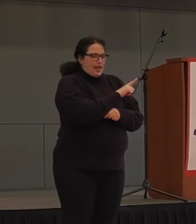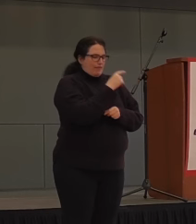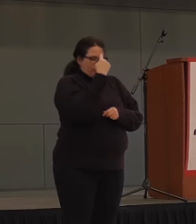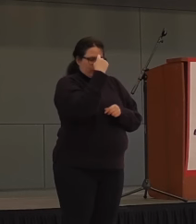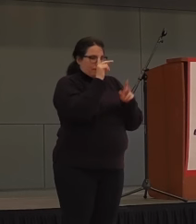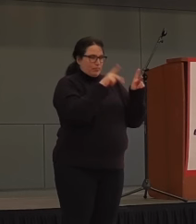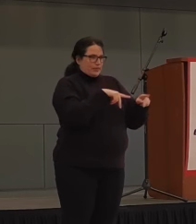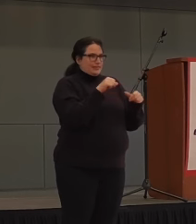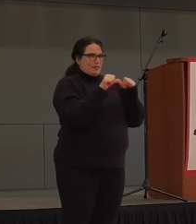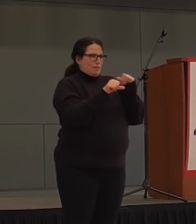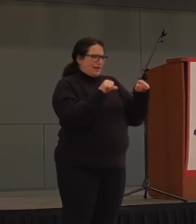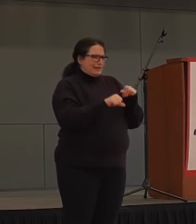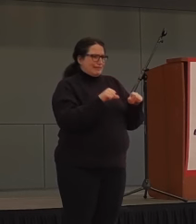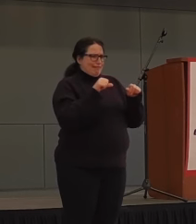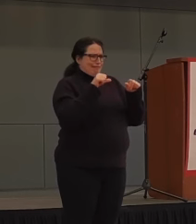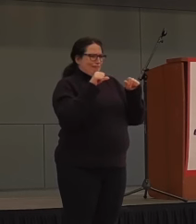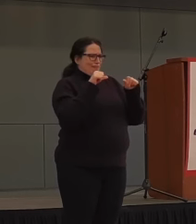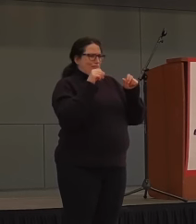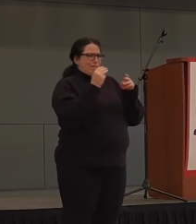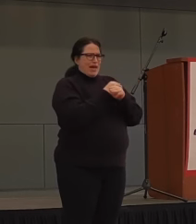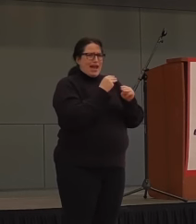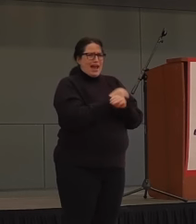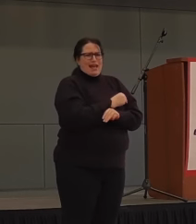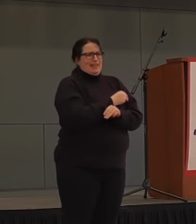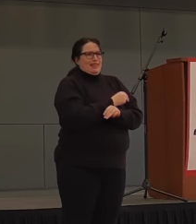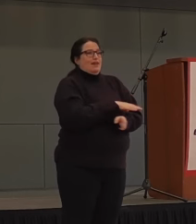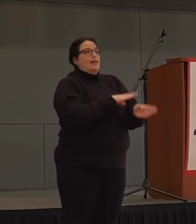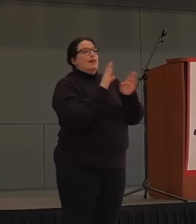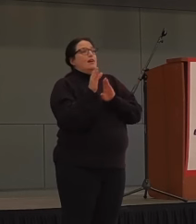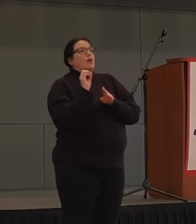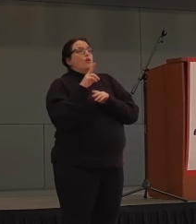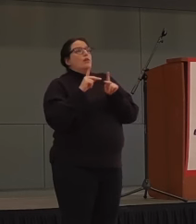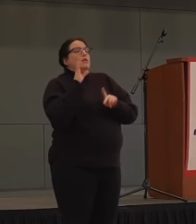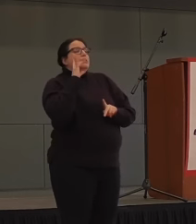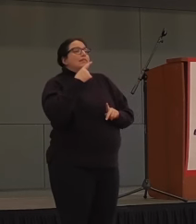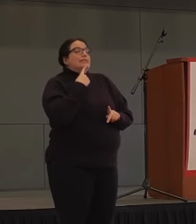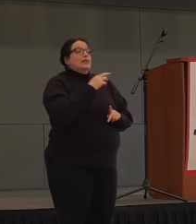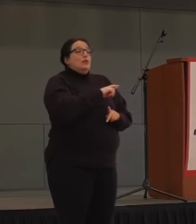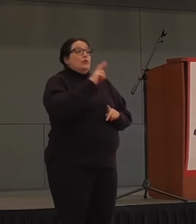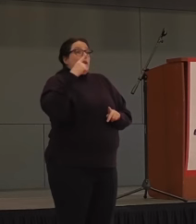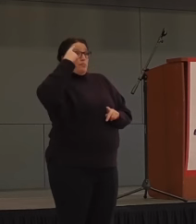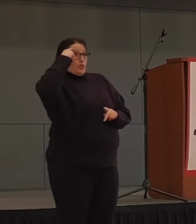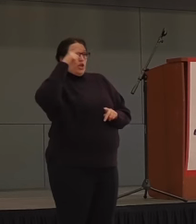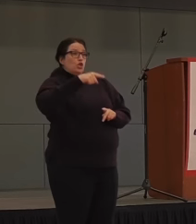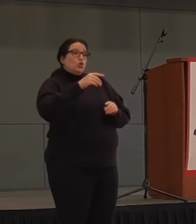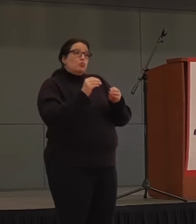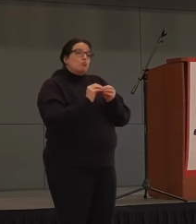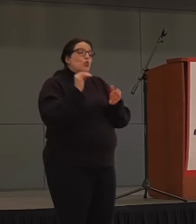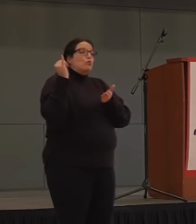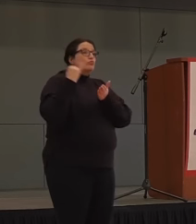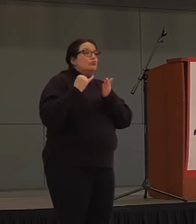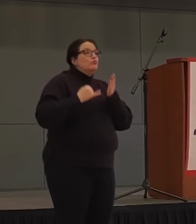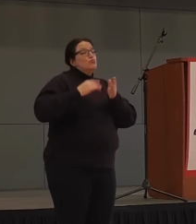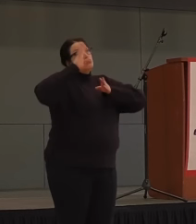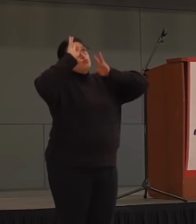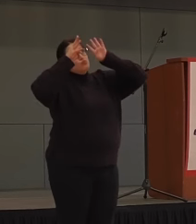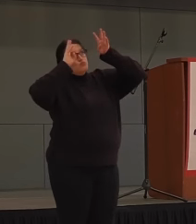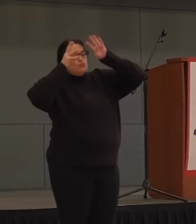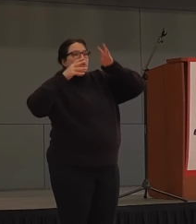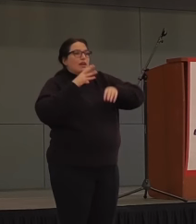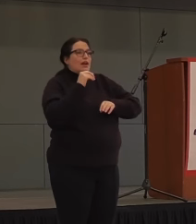math. Or they say, are you a right-brained? Are you more artistic and creative? Music, they